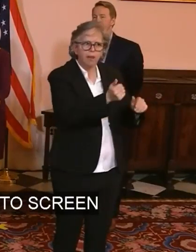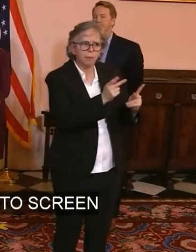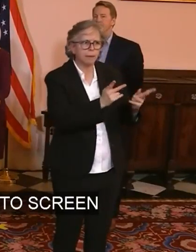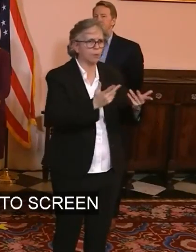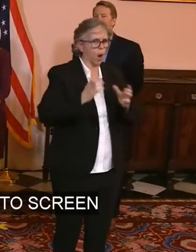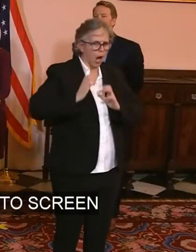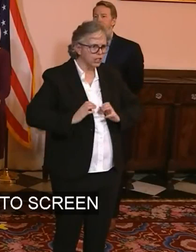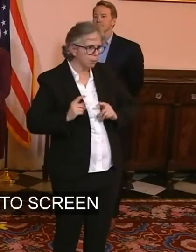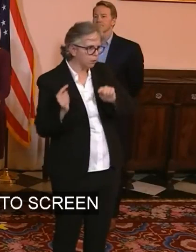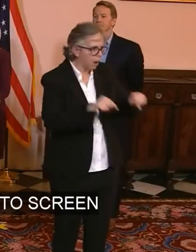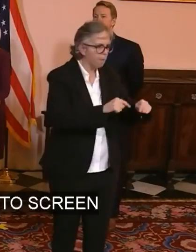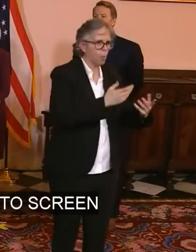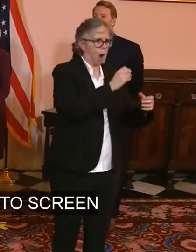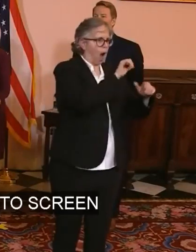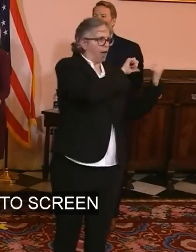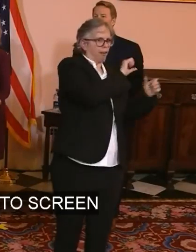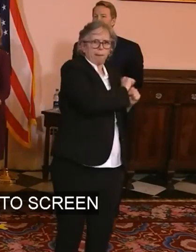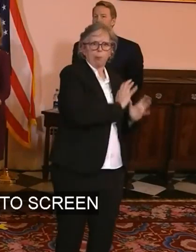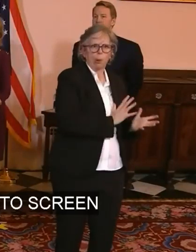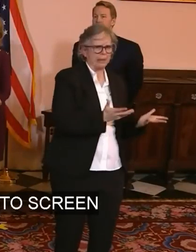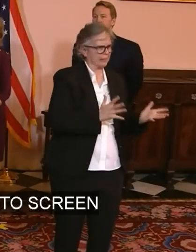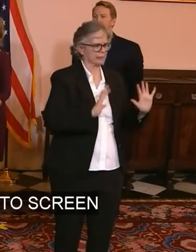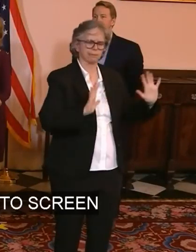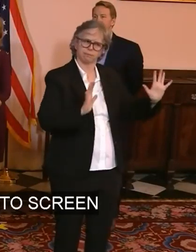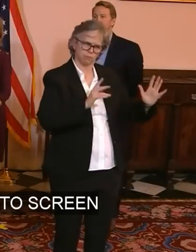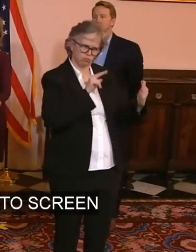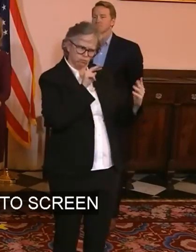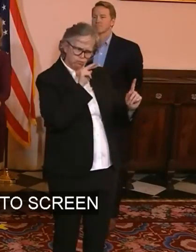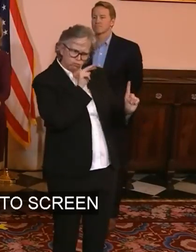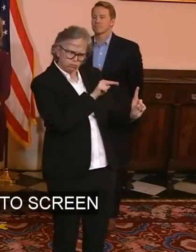Let me talk now about our National Guard.